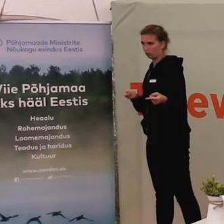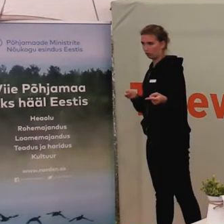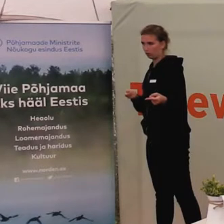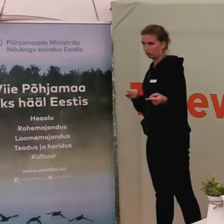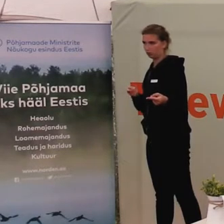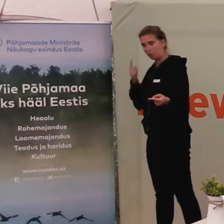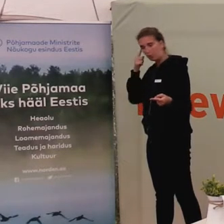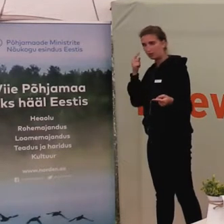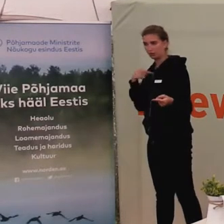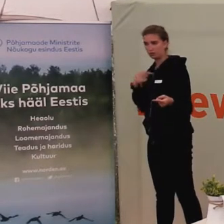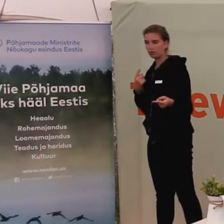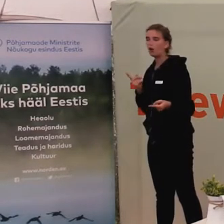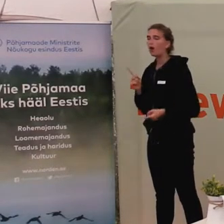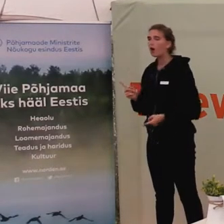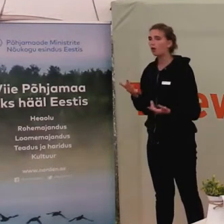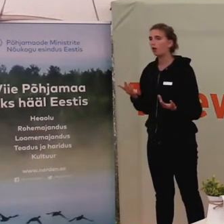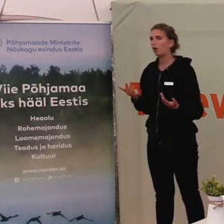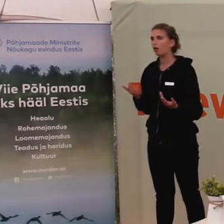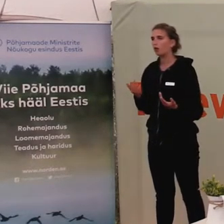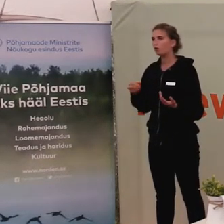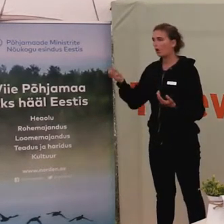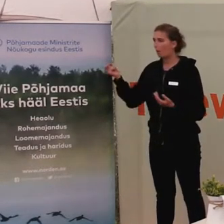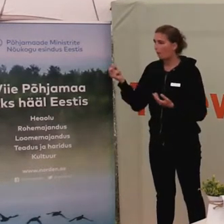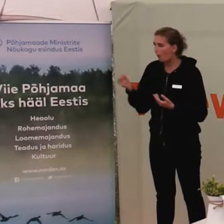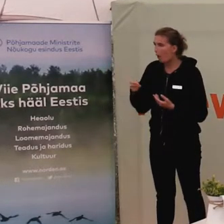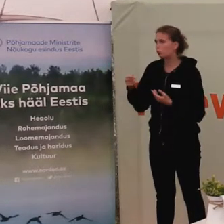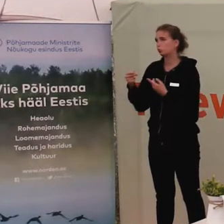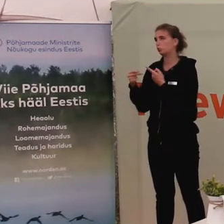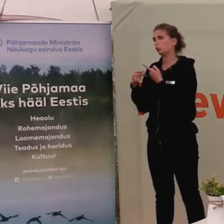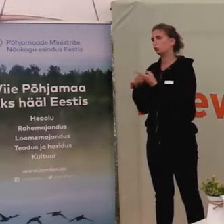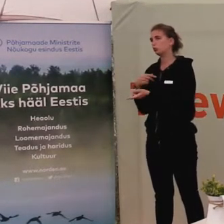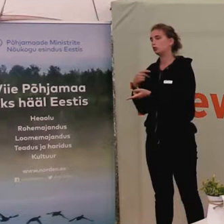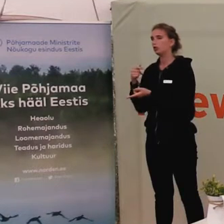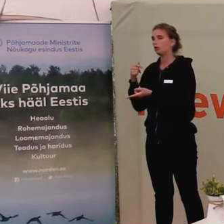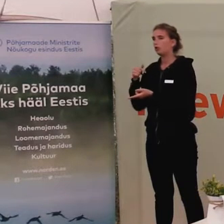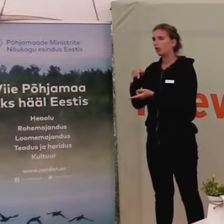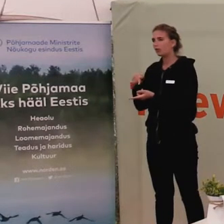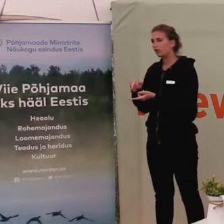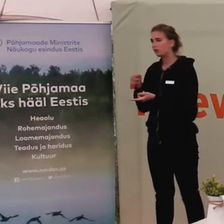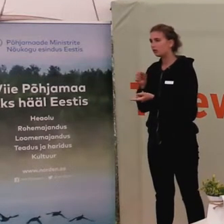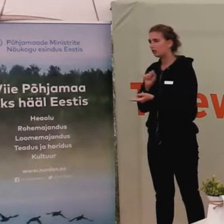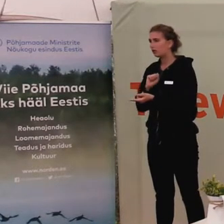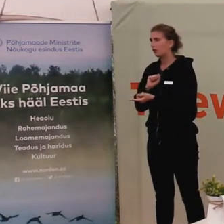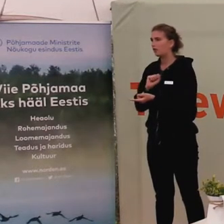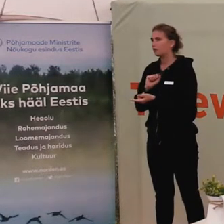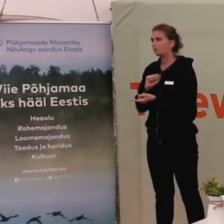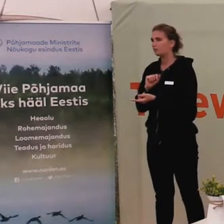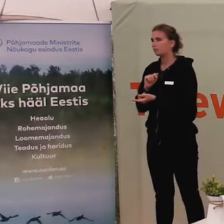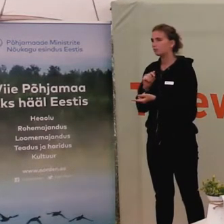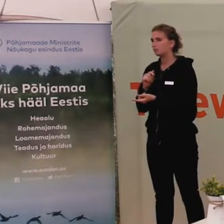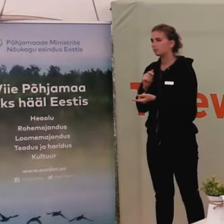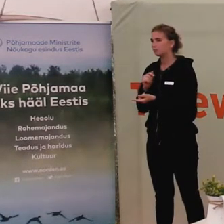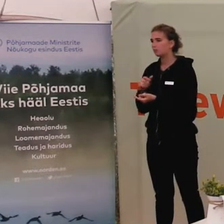into these areas. But taxes and subsidies indeed need to work hand in hand.